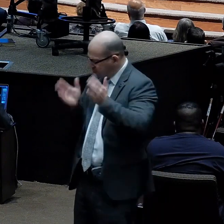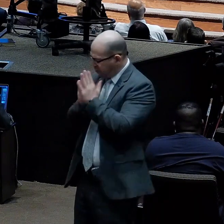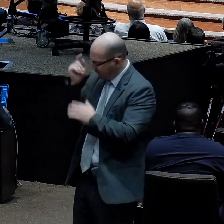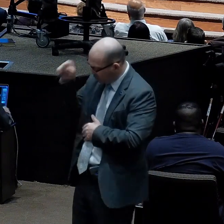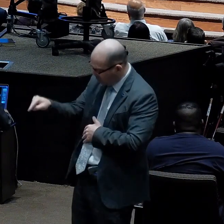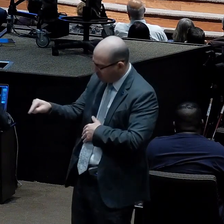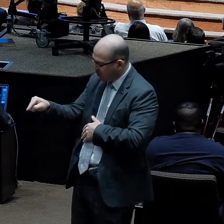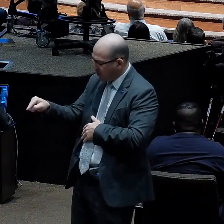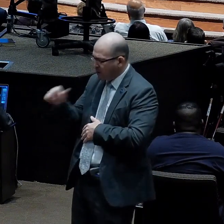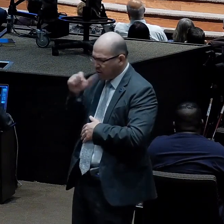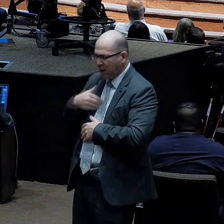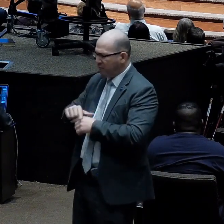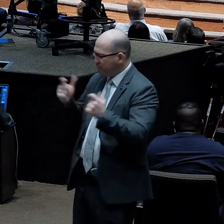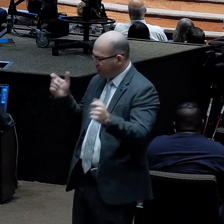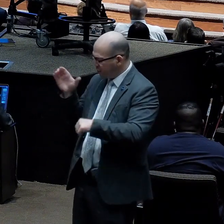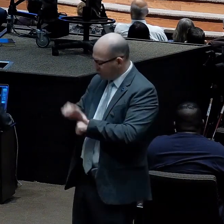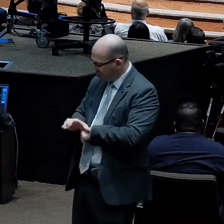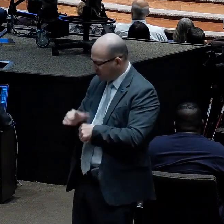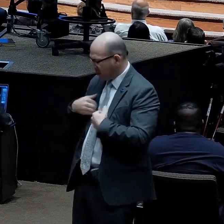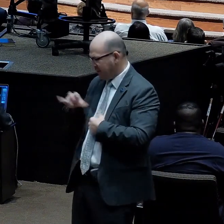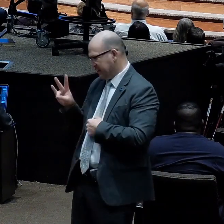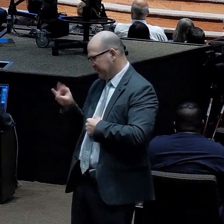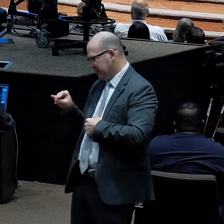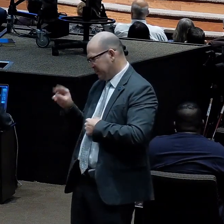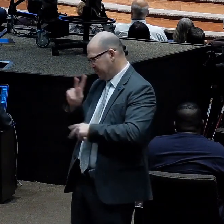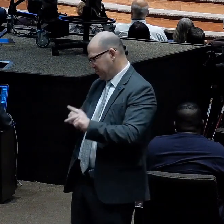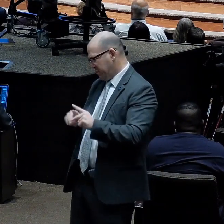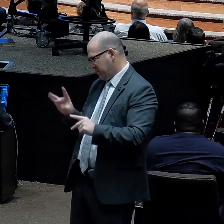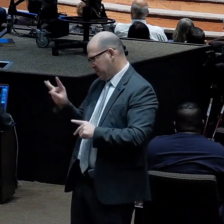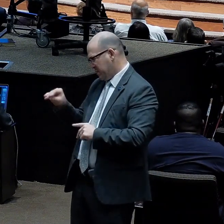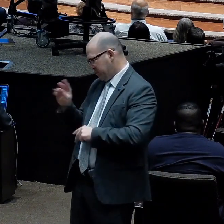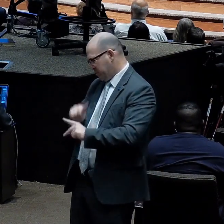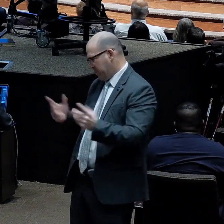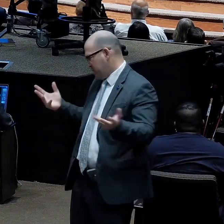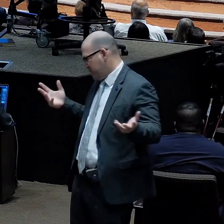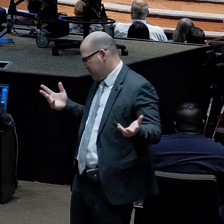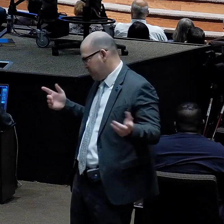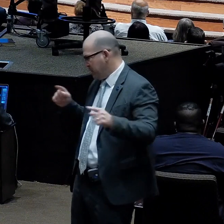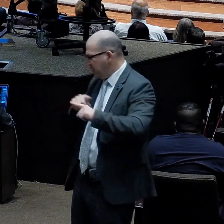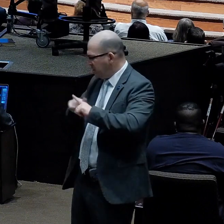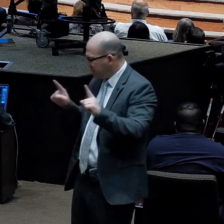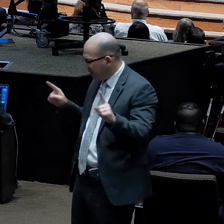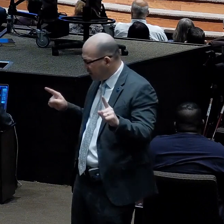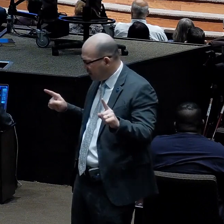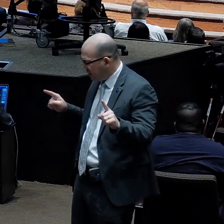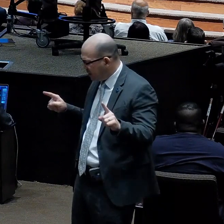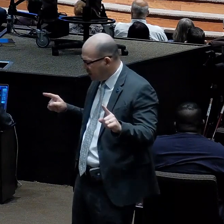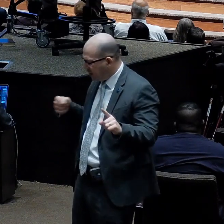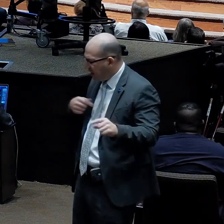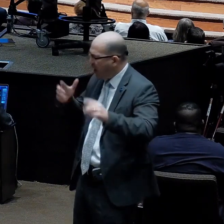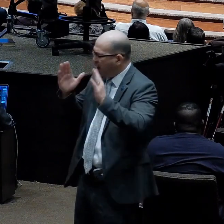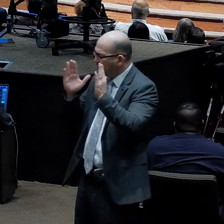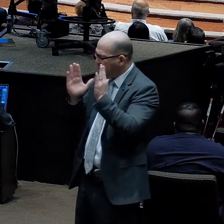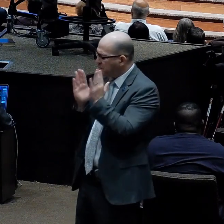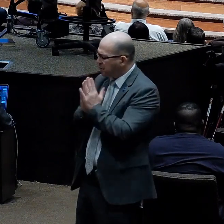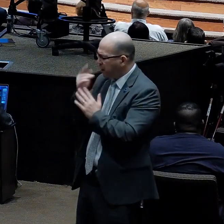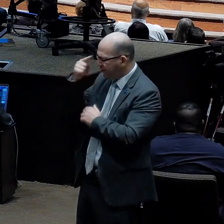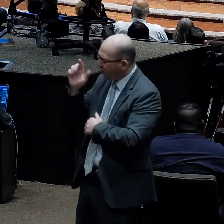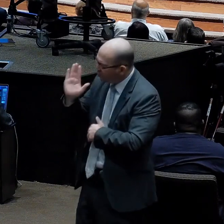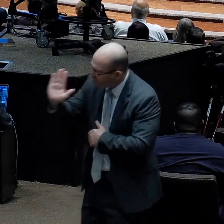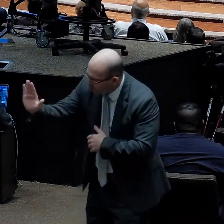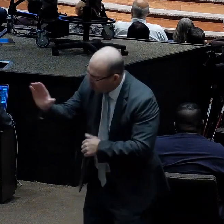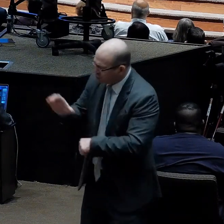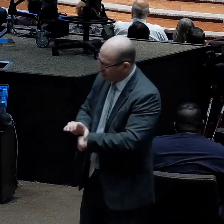church. I think he said they run about 70 or 80. He said, but there was, I just made a prayer request for Lancaster Baptist Church.